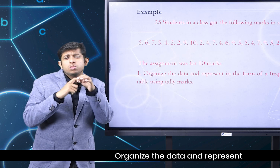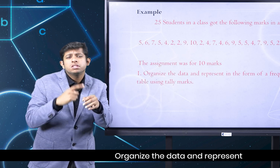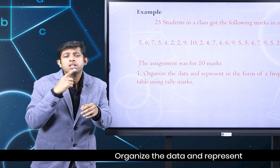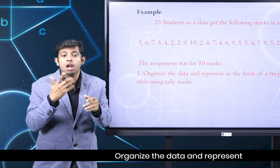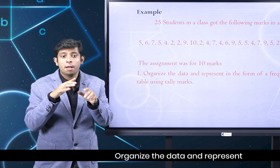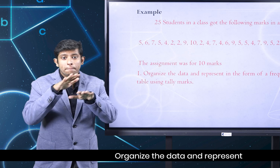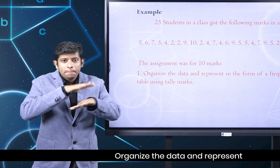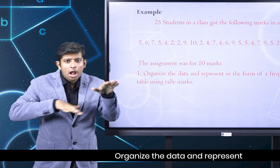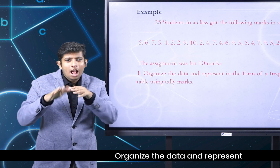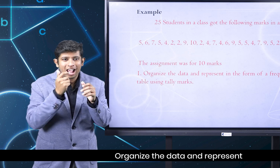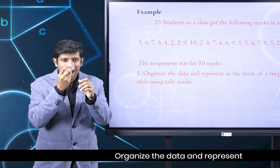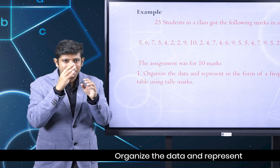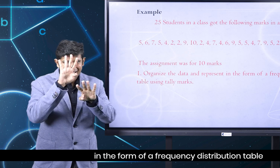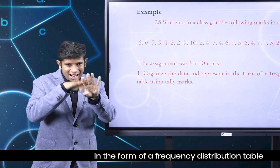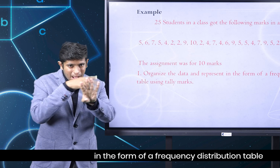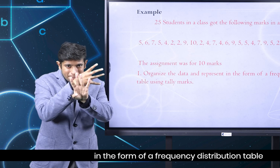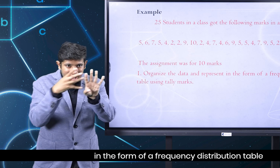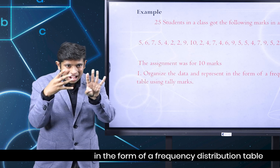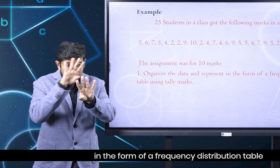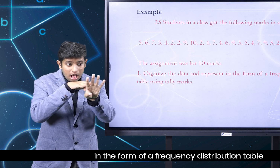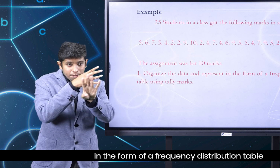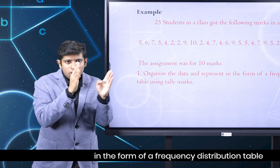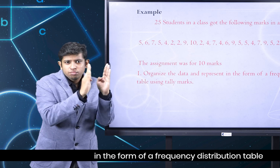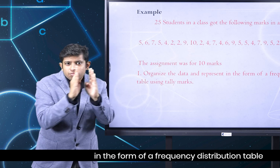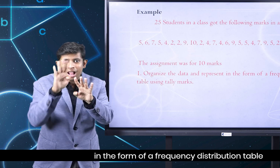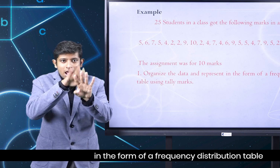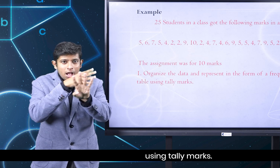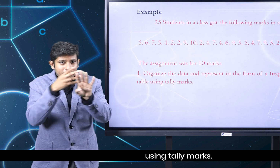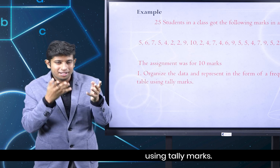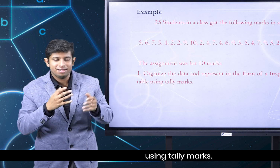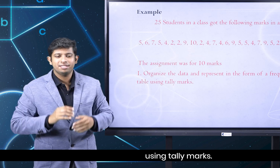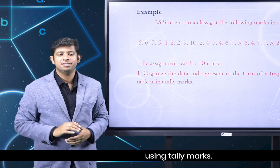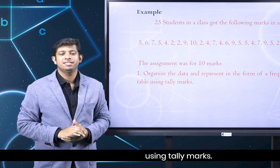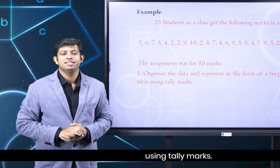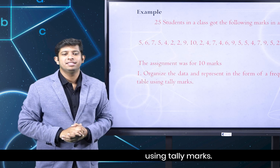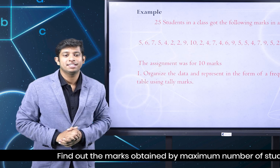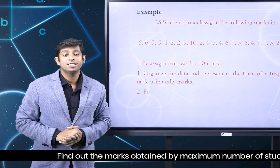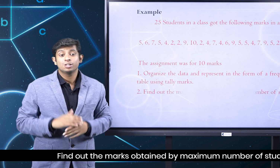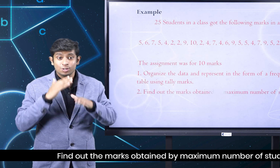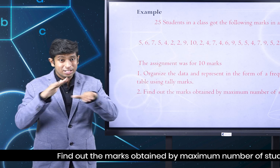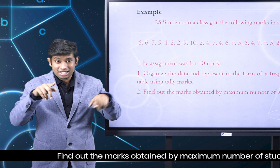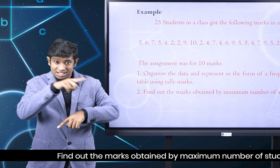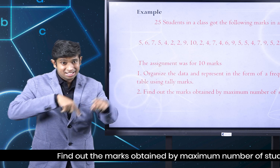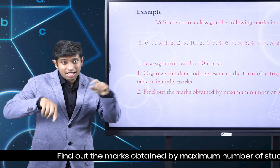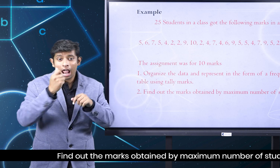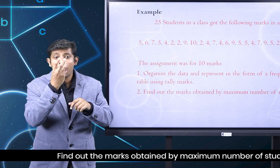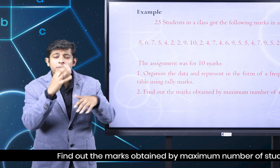Organize the data and represent in the form of a frequency distribution table using tally marks. Find out the marks obtained